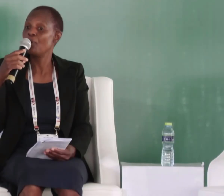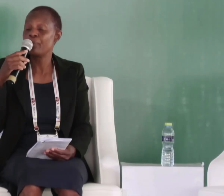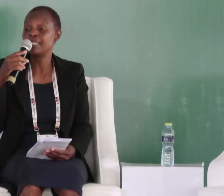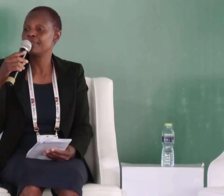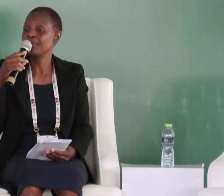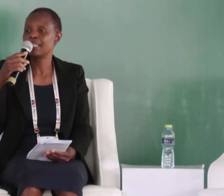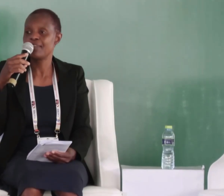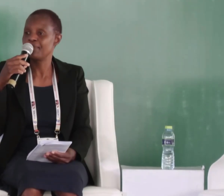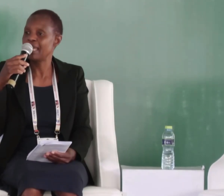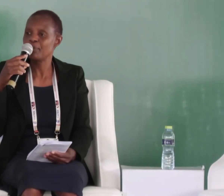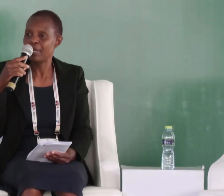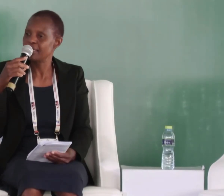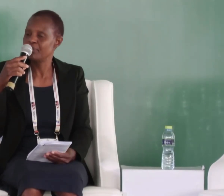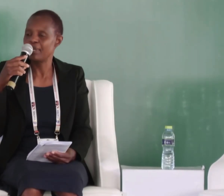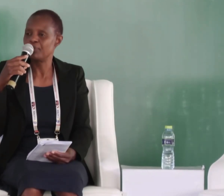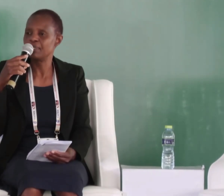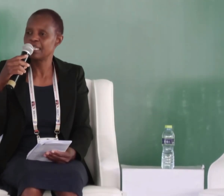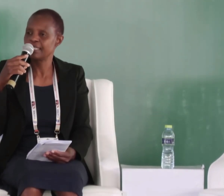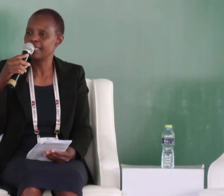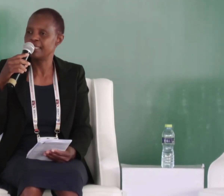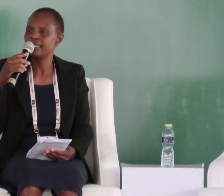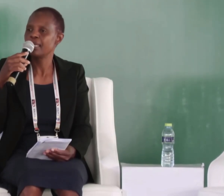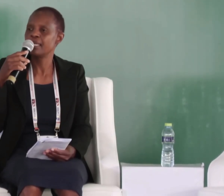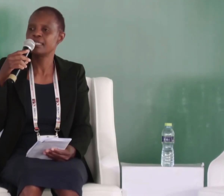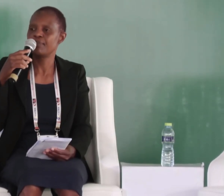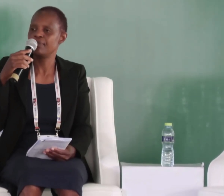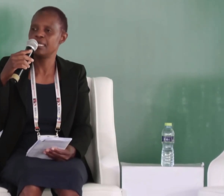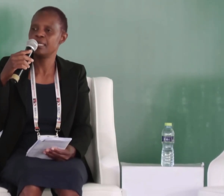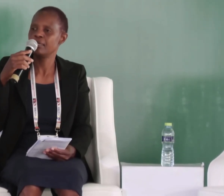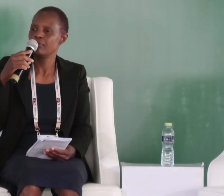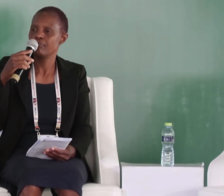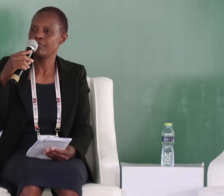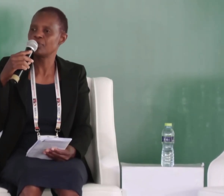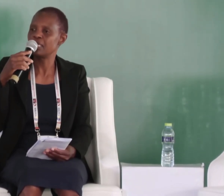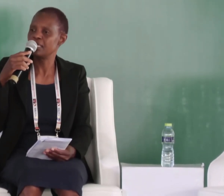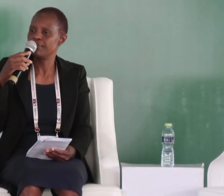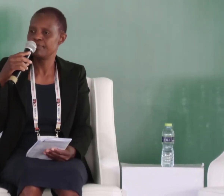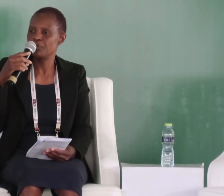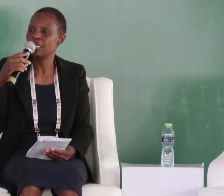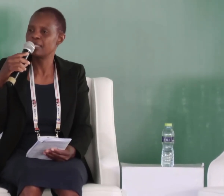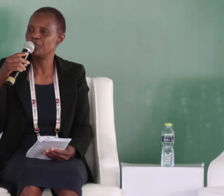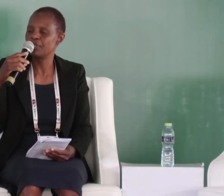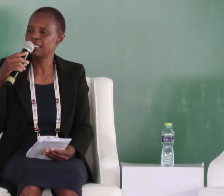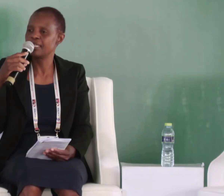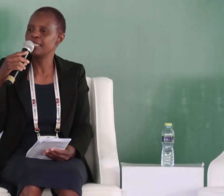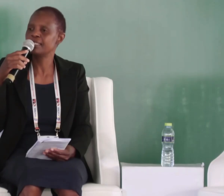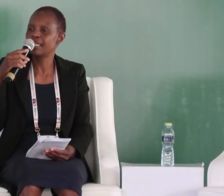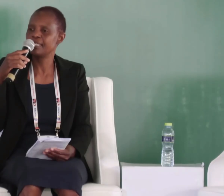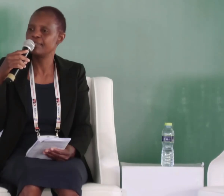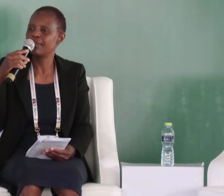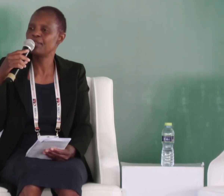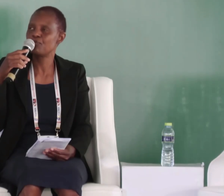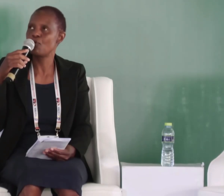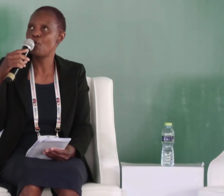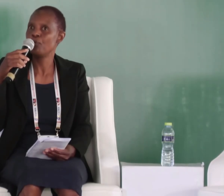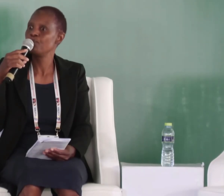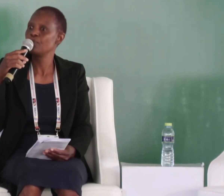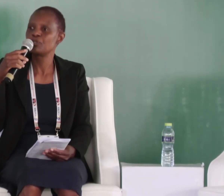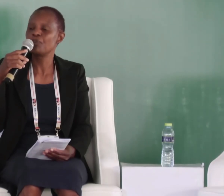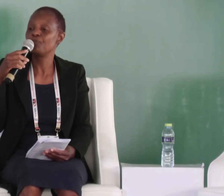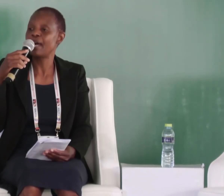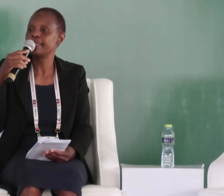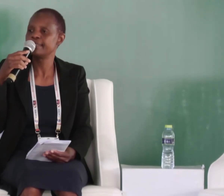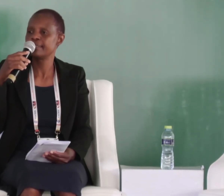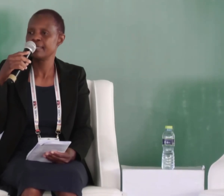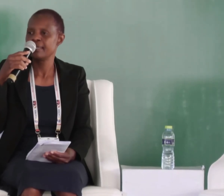No, we did not have any participant who tested HIV positive during the duration. This study ran for